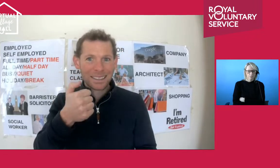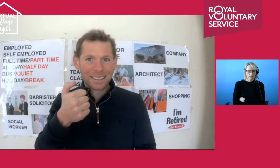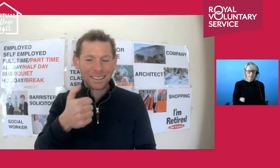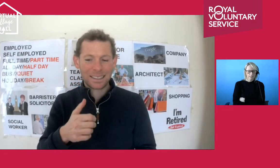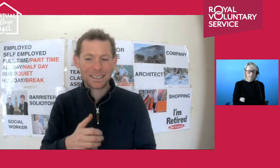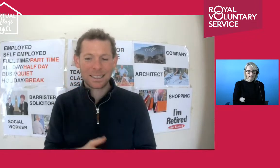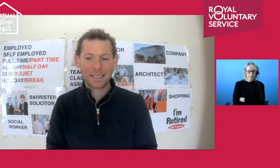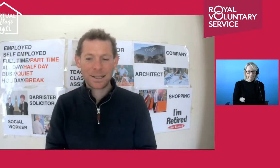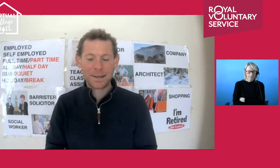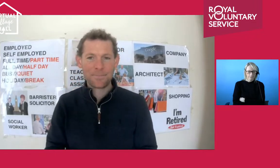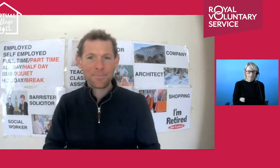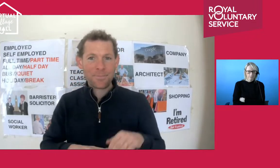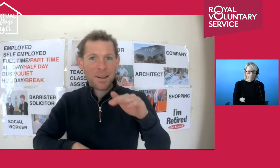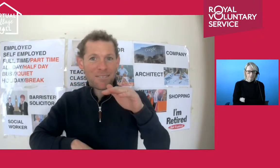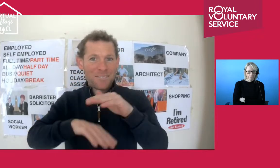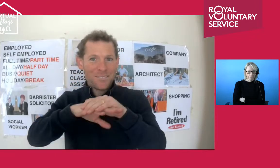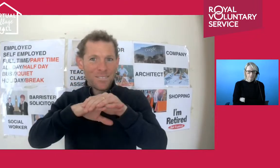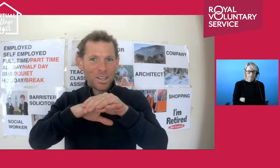Number 16